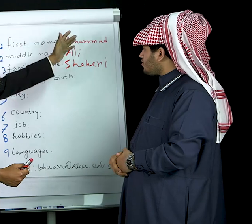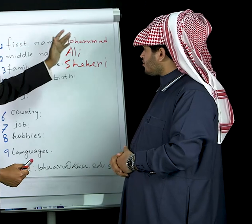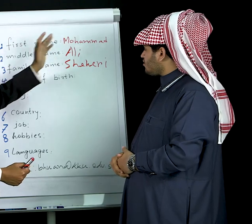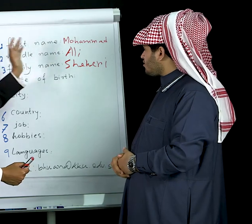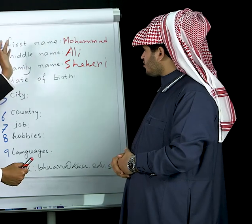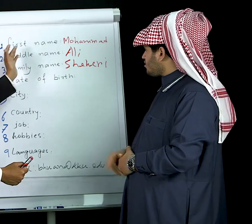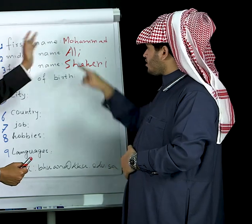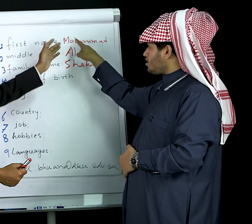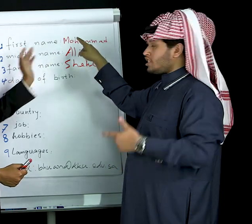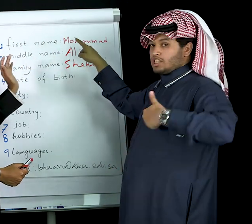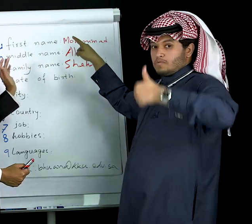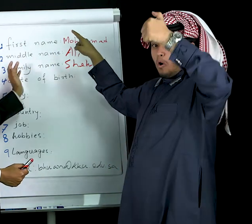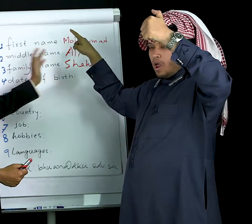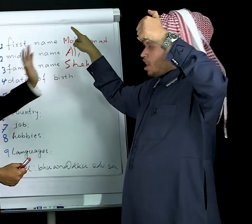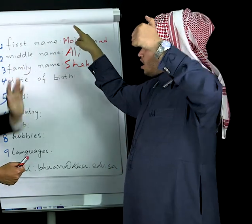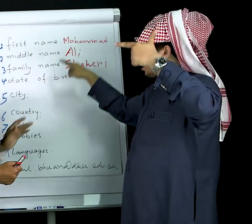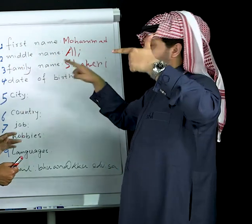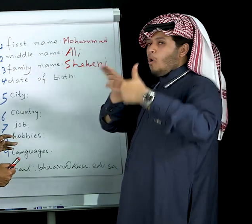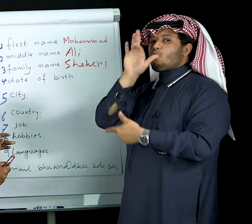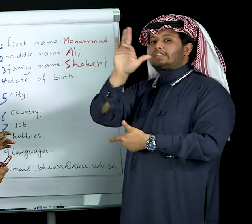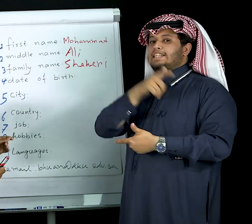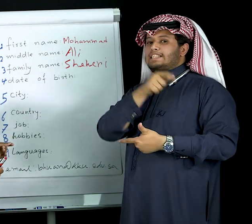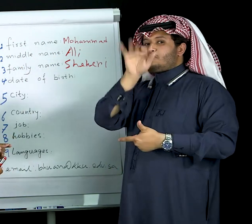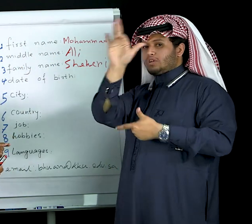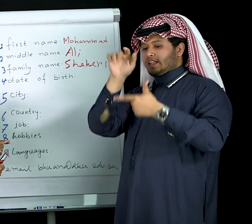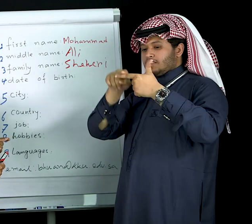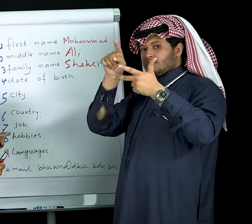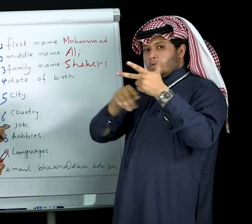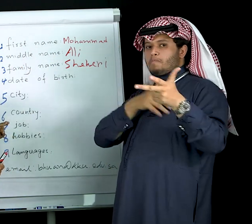name, middle name, and then family name. Now,